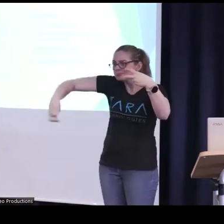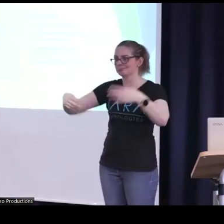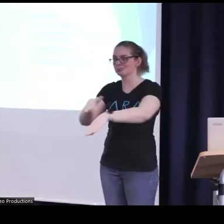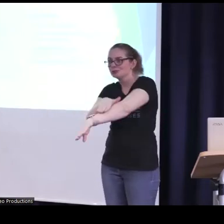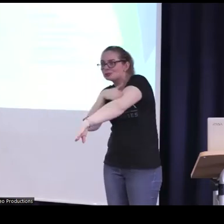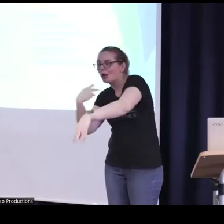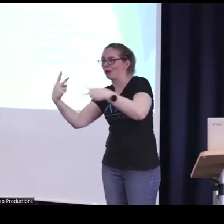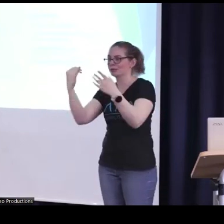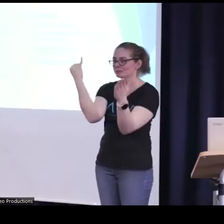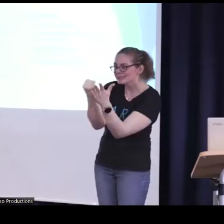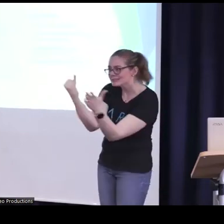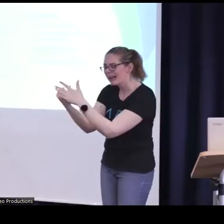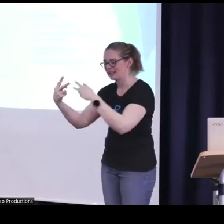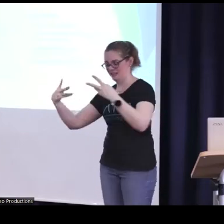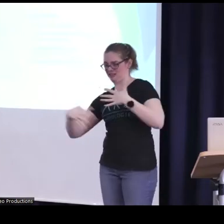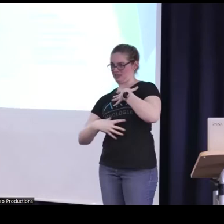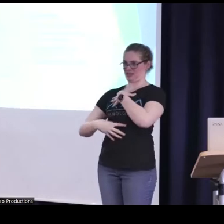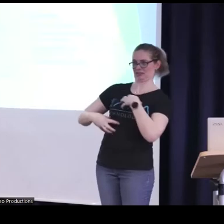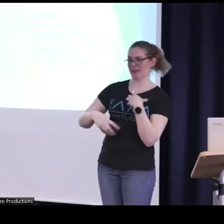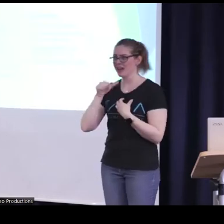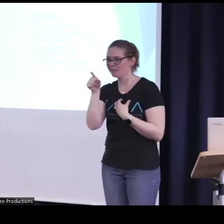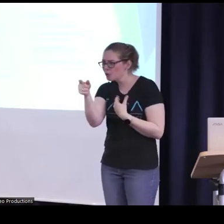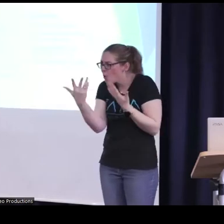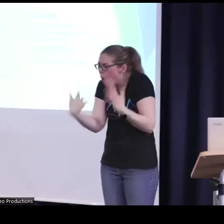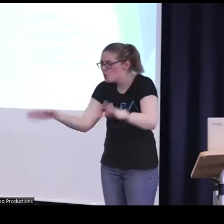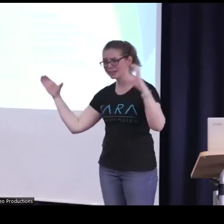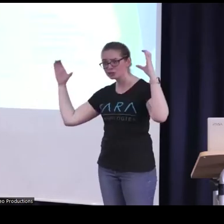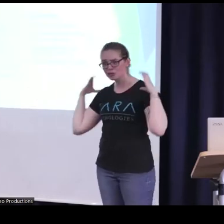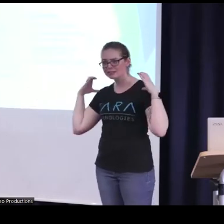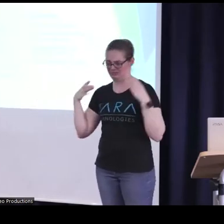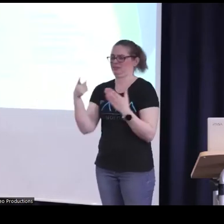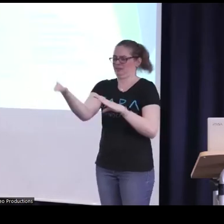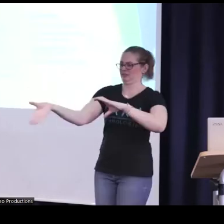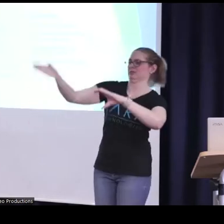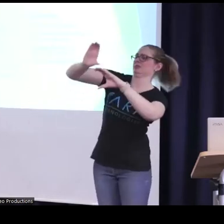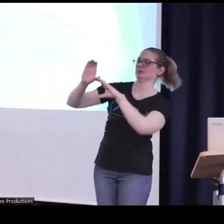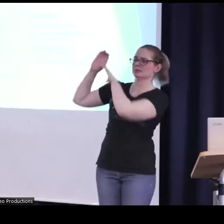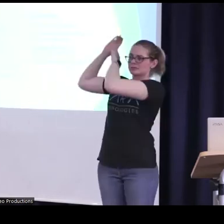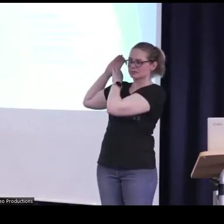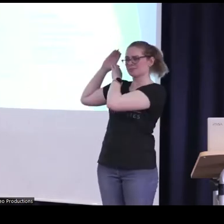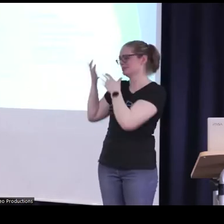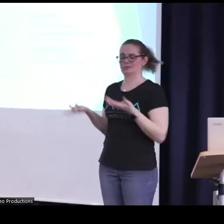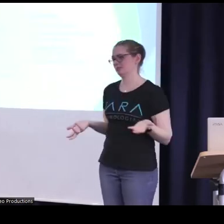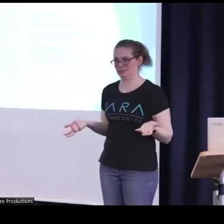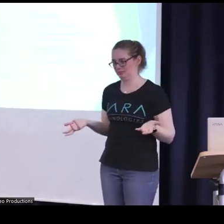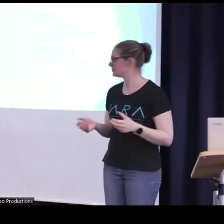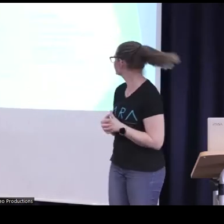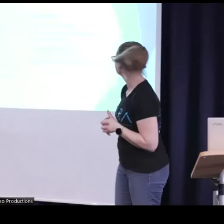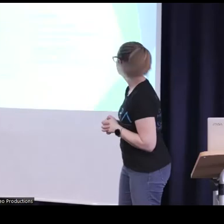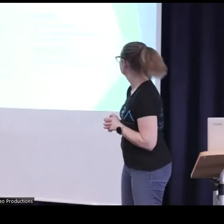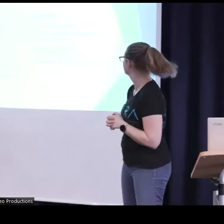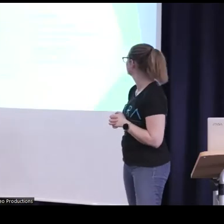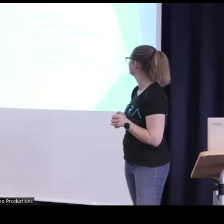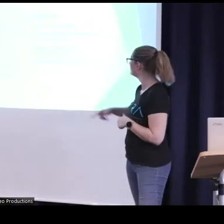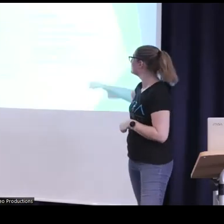Captionings are not always accurate. They're delayed, there's errors. And if you're already stressed, then there's an additional burden